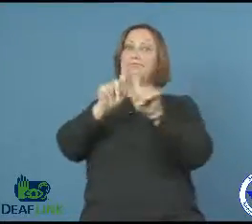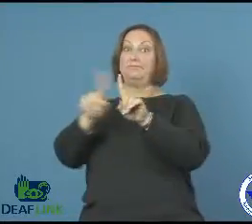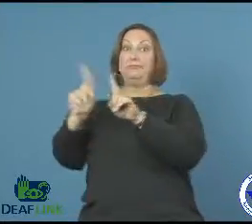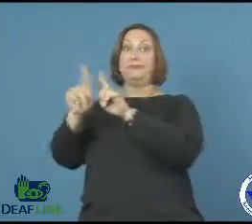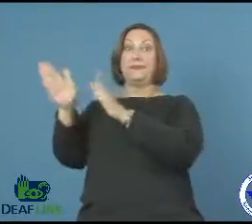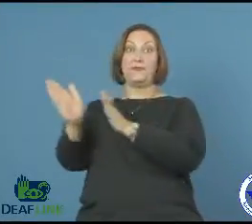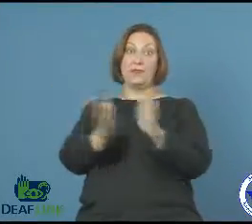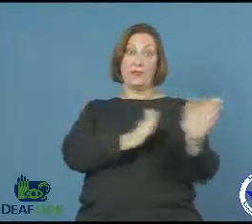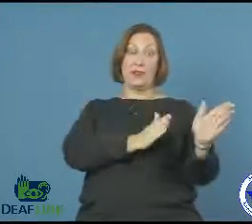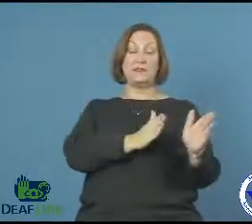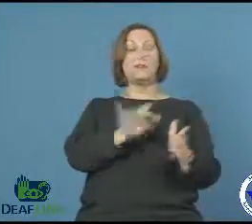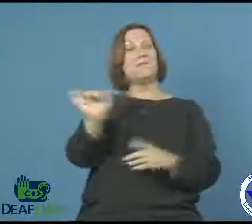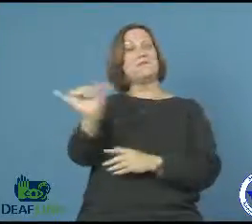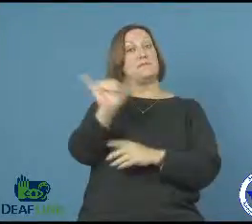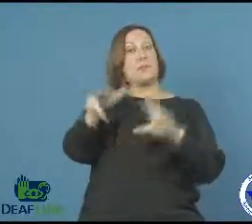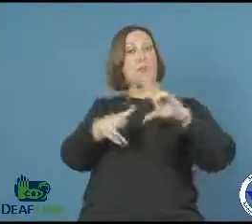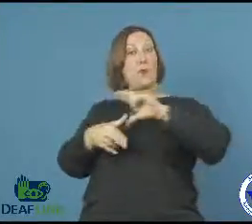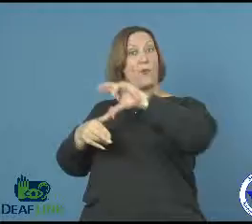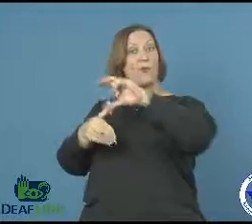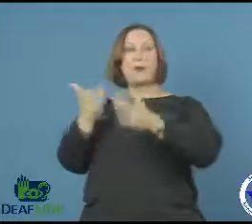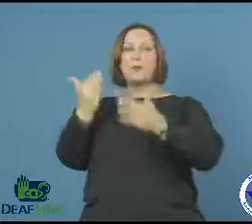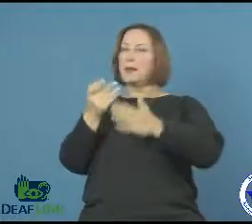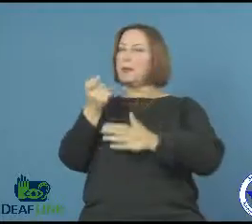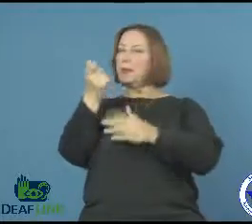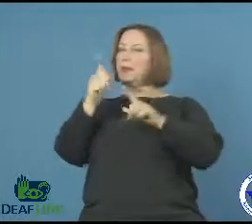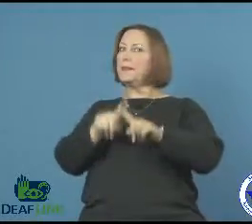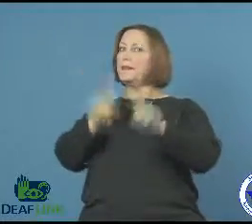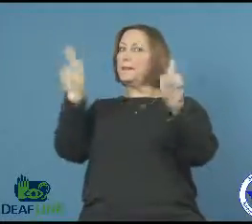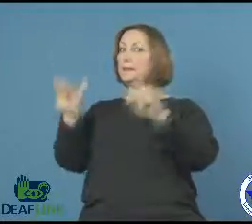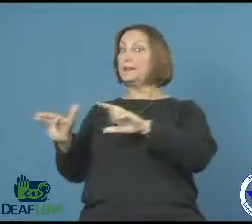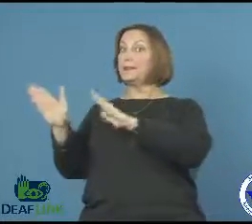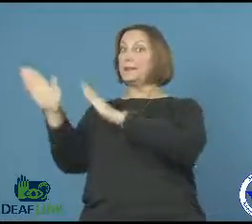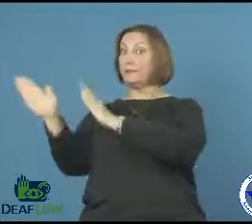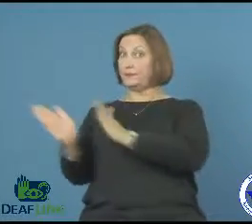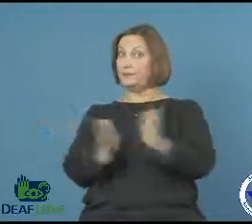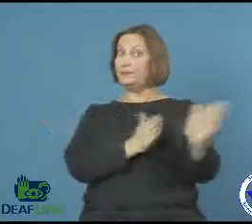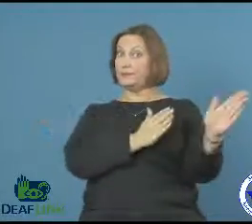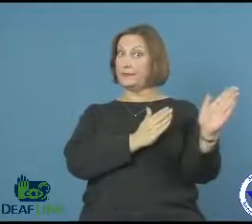This will help as you consider alternative plans relating to hurricanes.